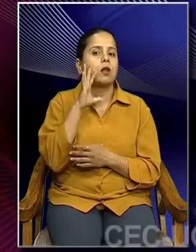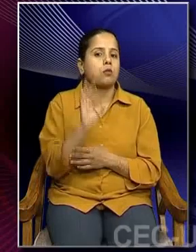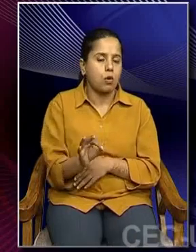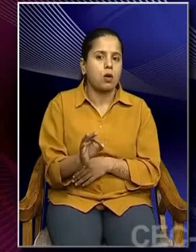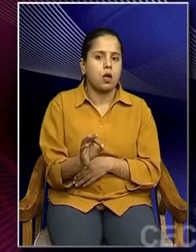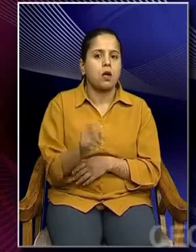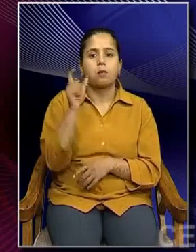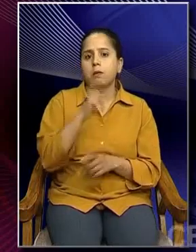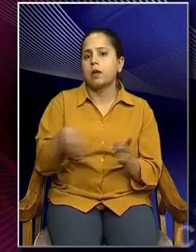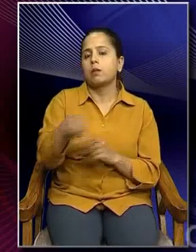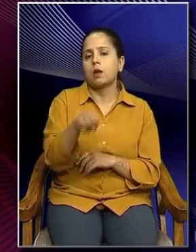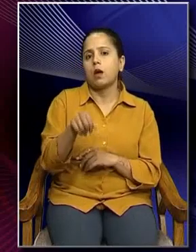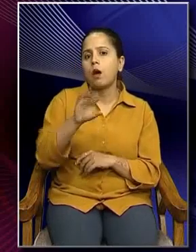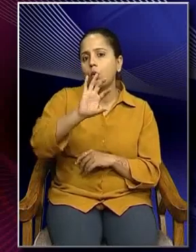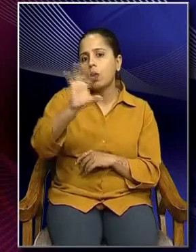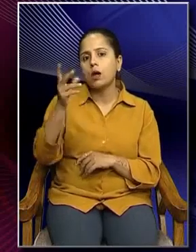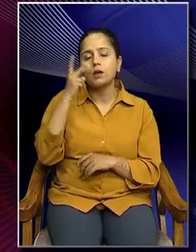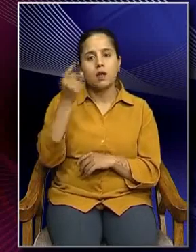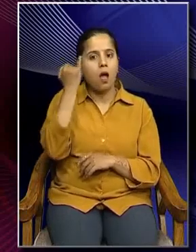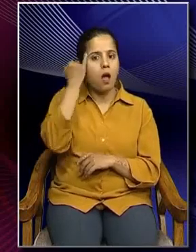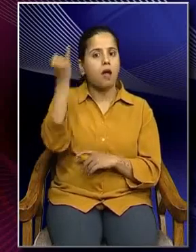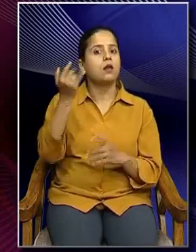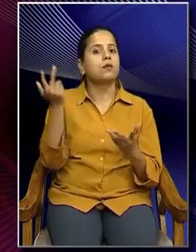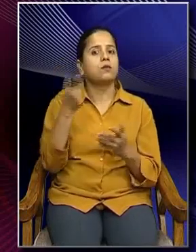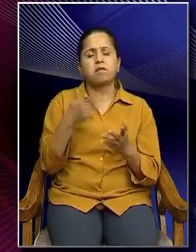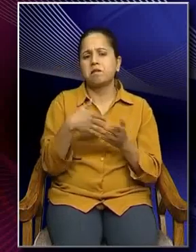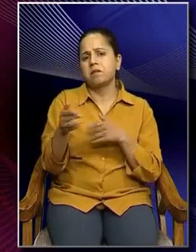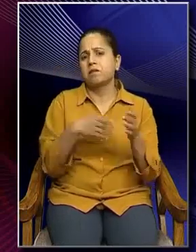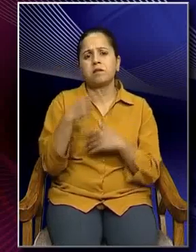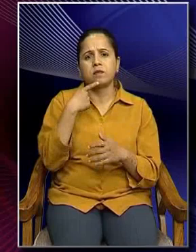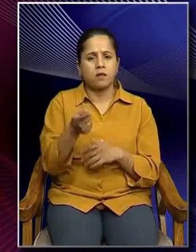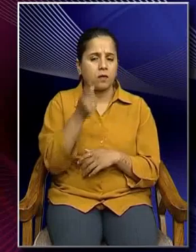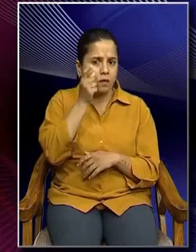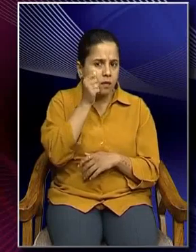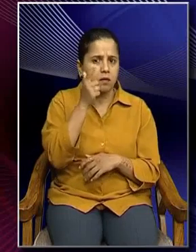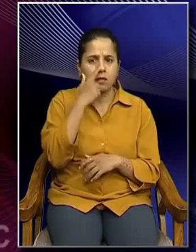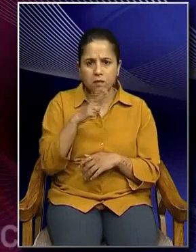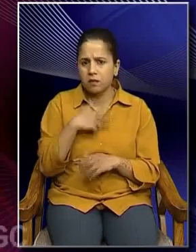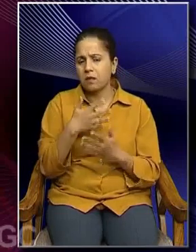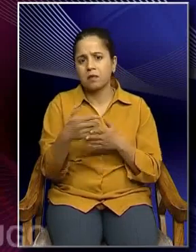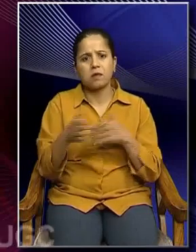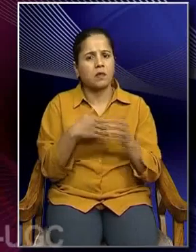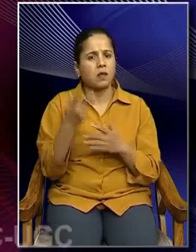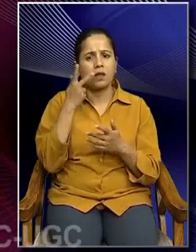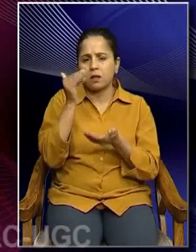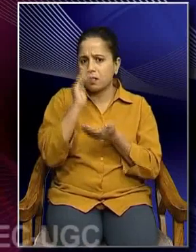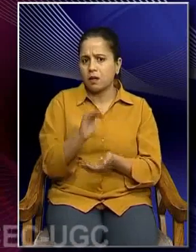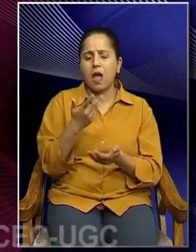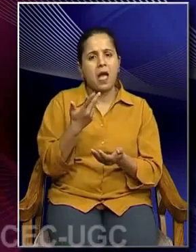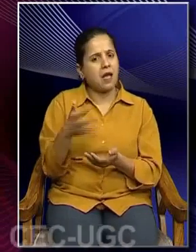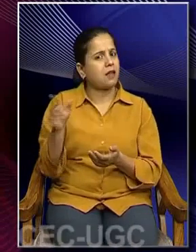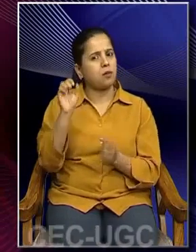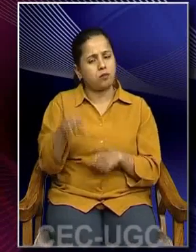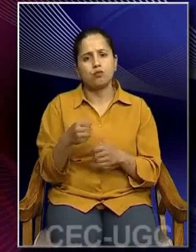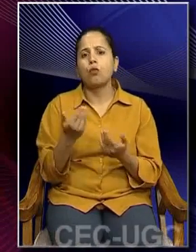among citizens of this country the idea that irrespective of your gender or your biological sex, anybody